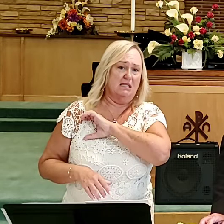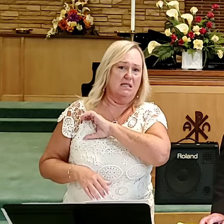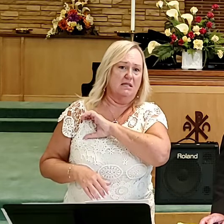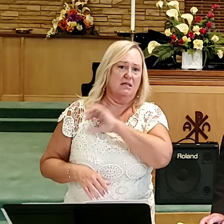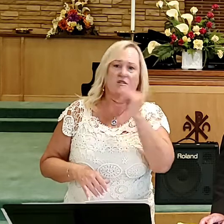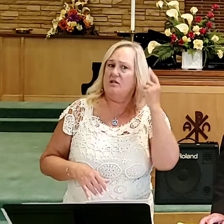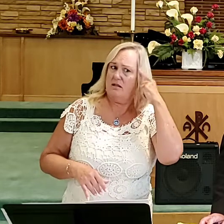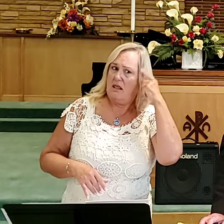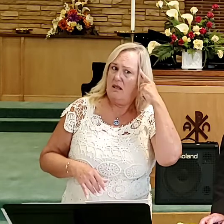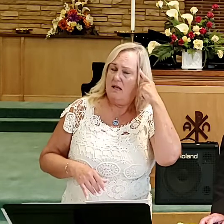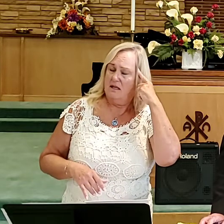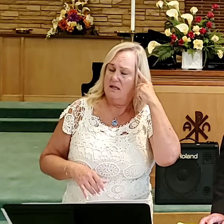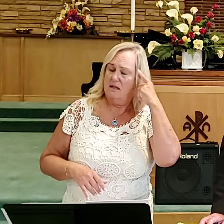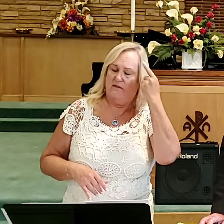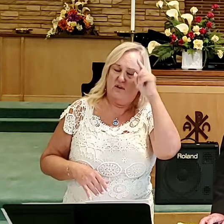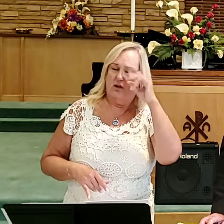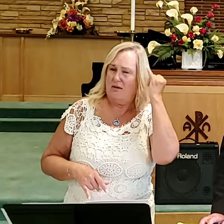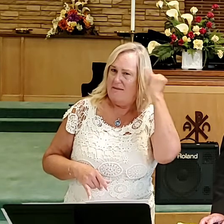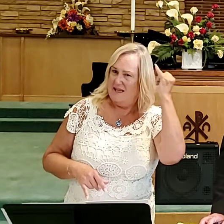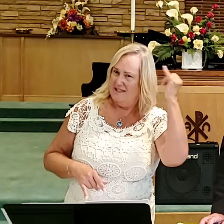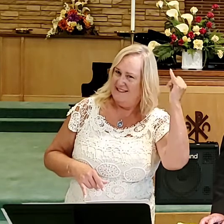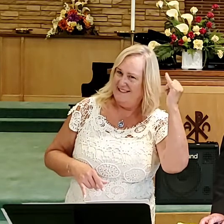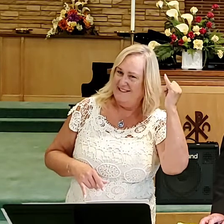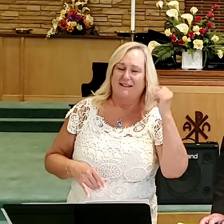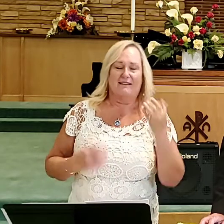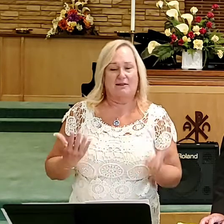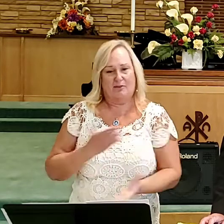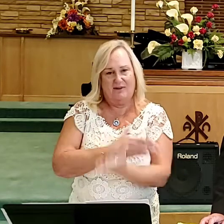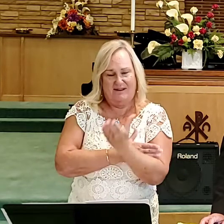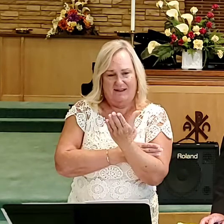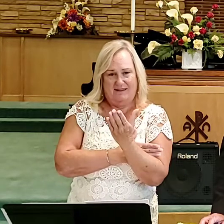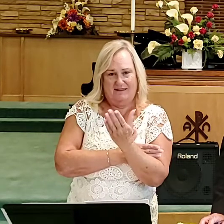Just a thought for your imagination this morning.